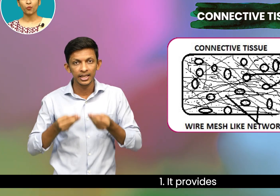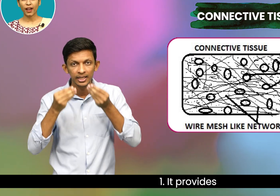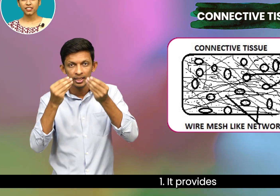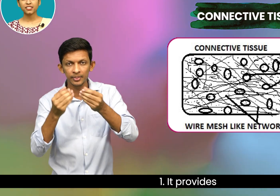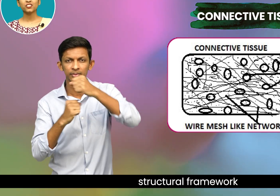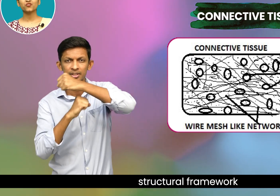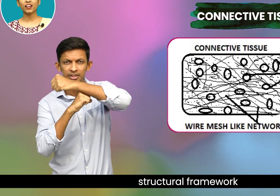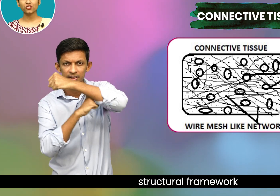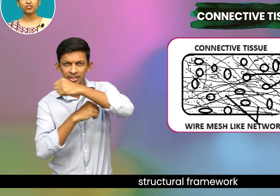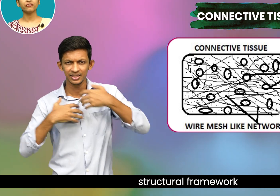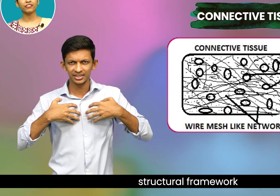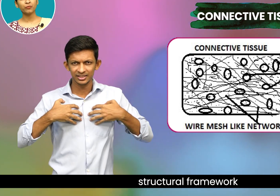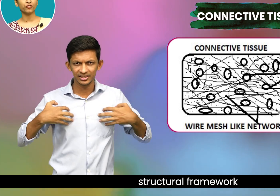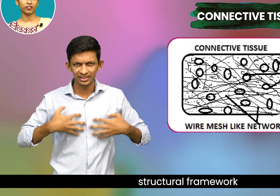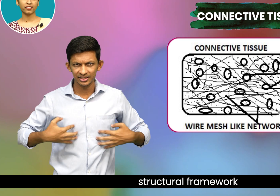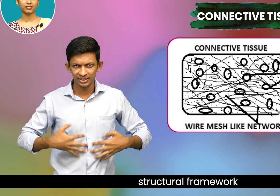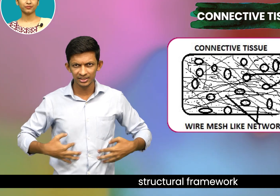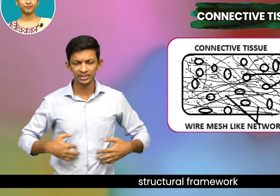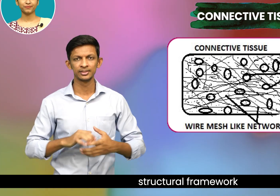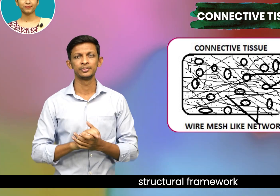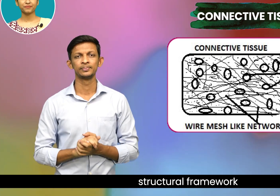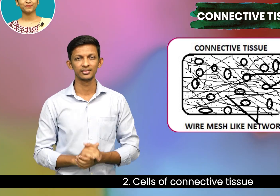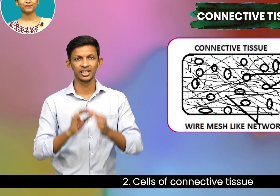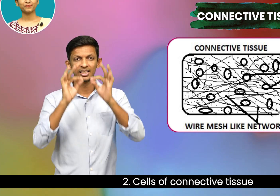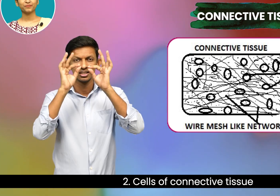It provides structural framework.